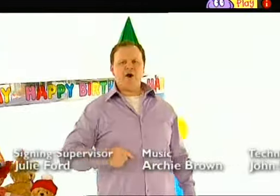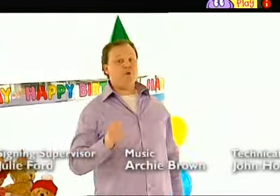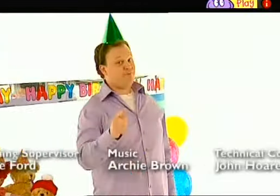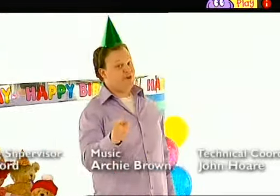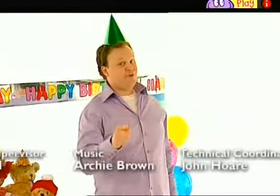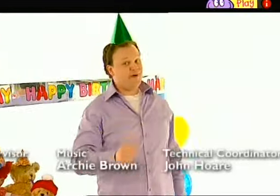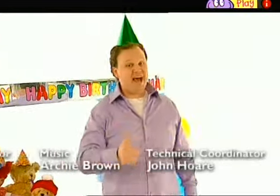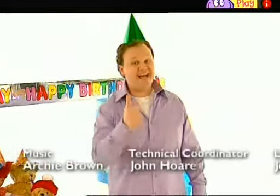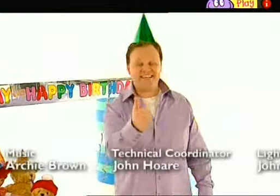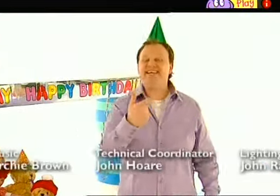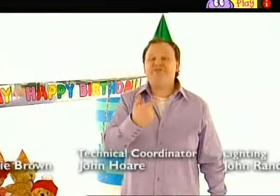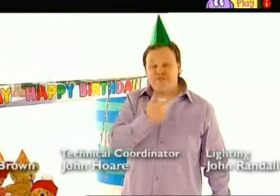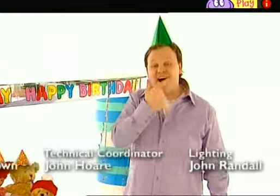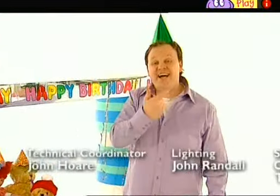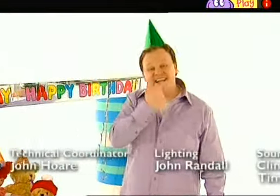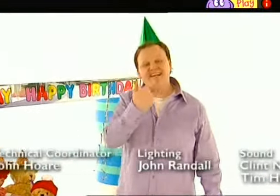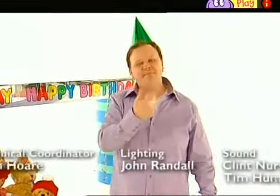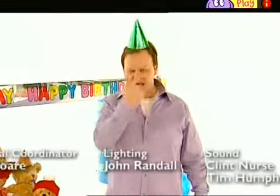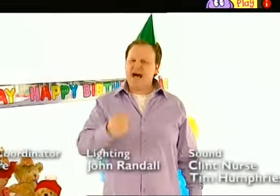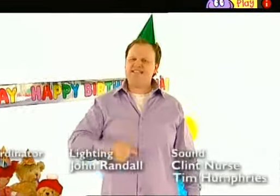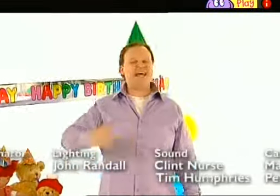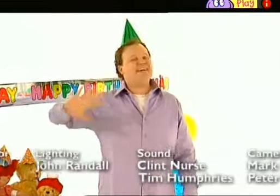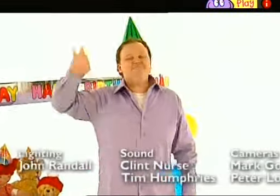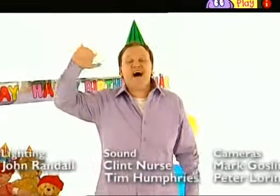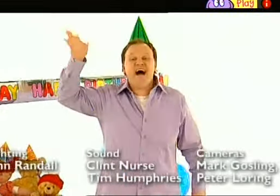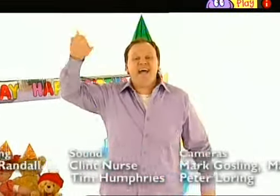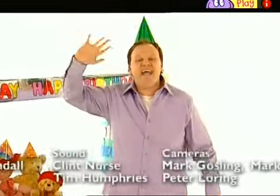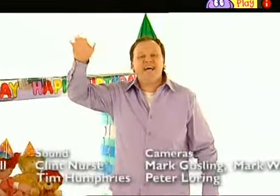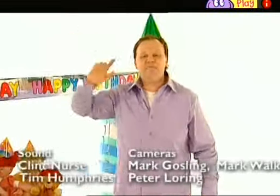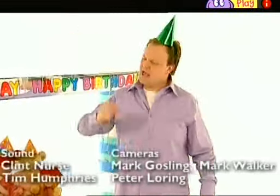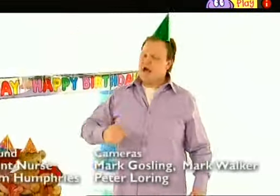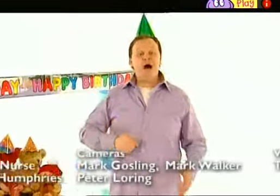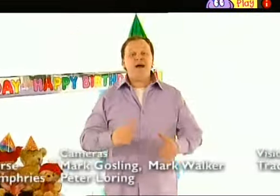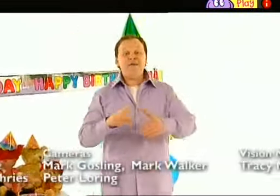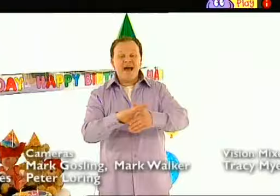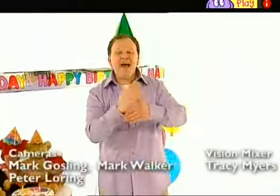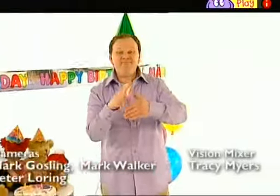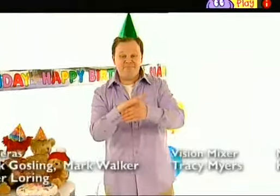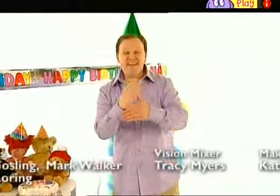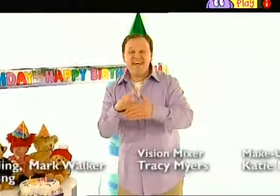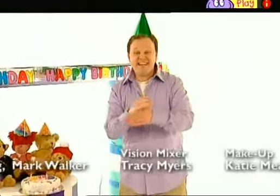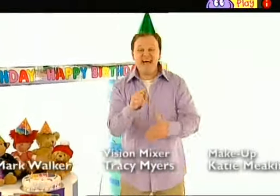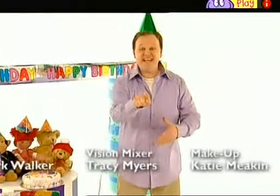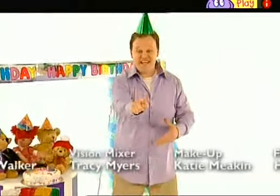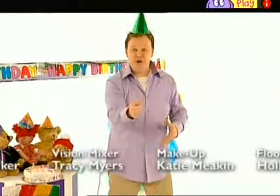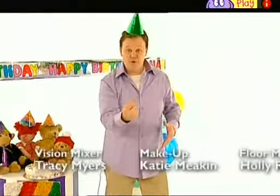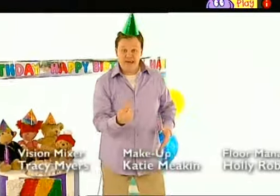hope you had good fun. I say goodbye. I'm happy that you